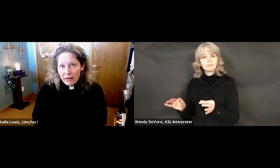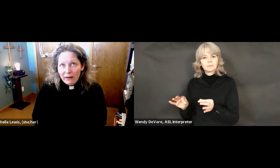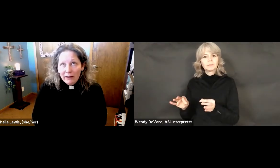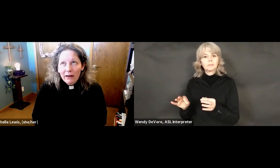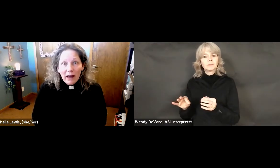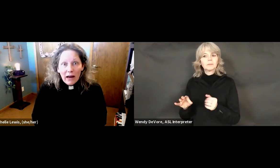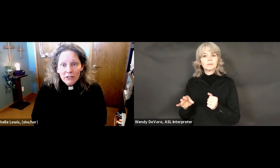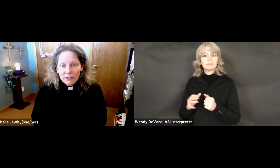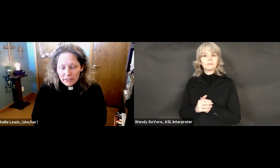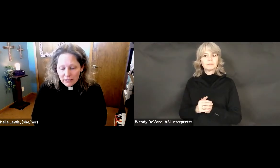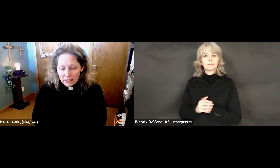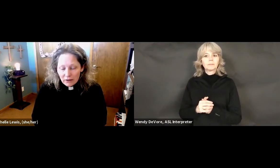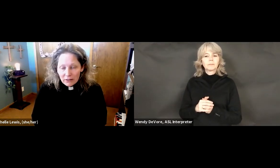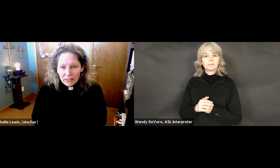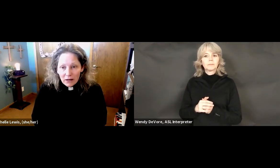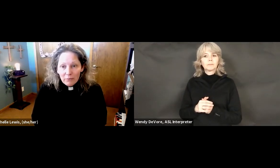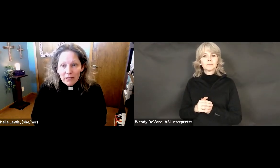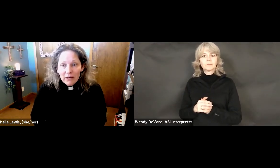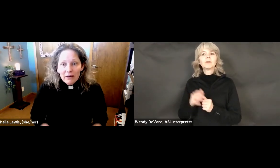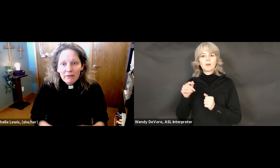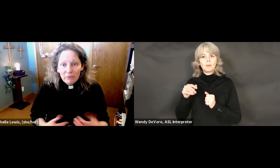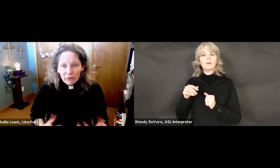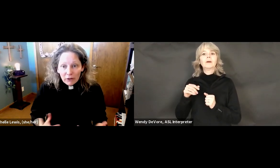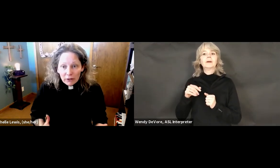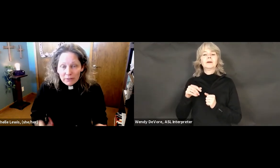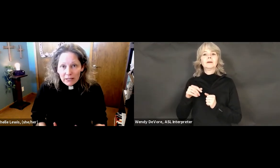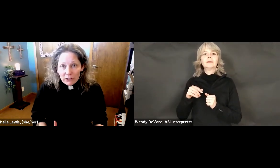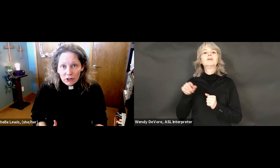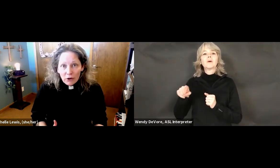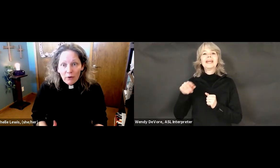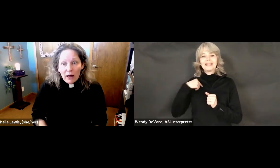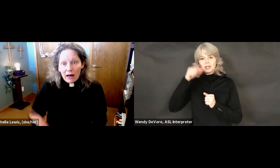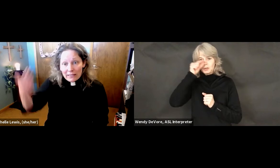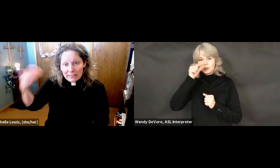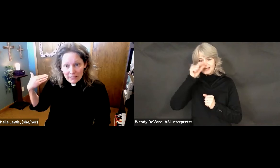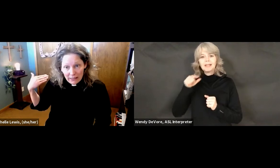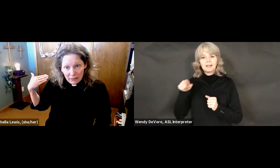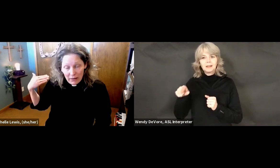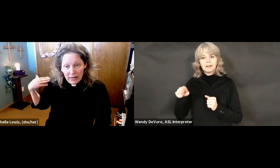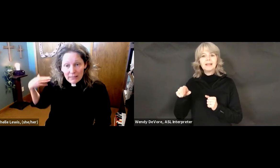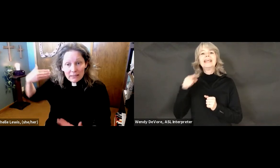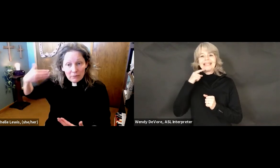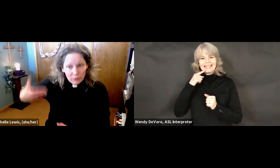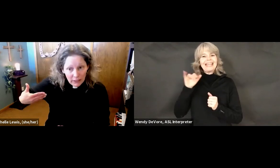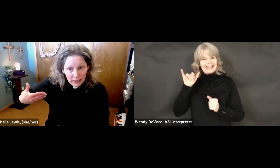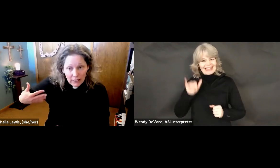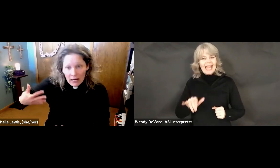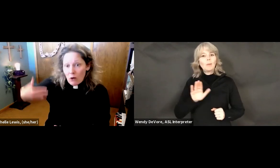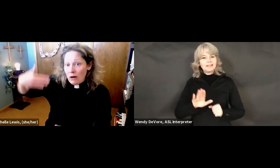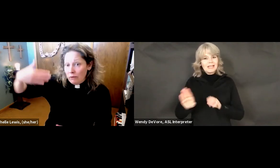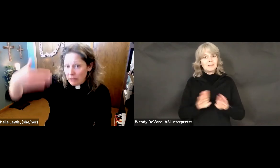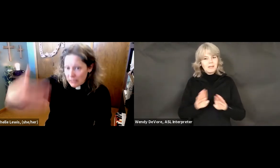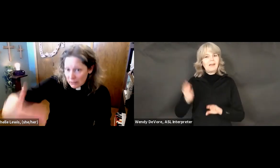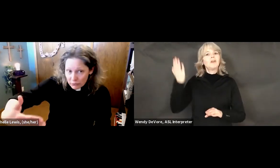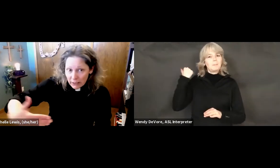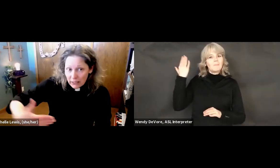showing actions, and there are some verbs that show I did that in the past. I'm doing it now.